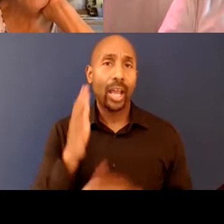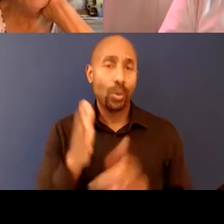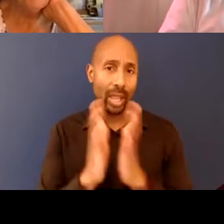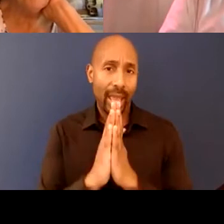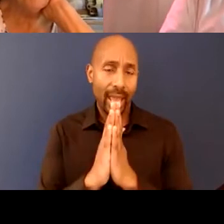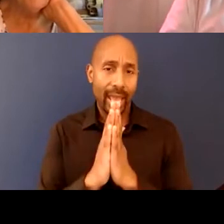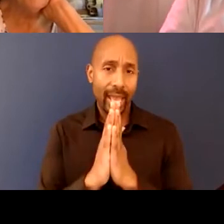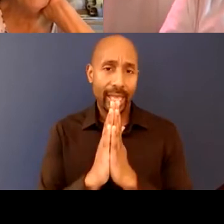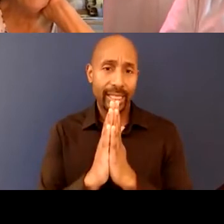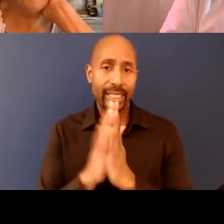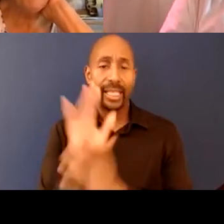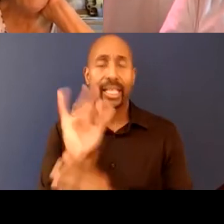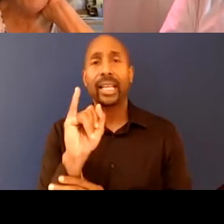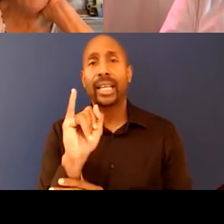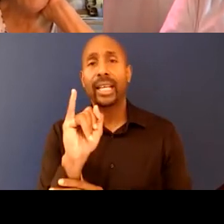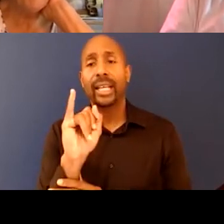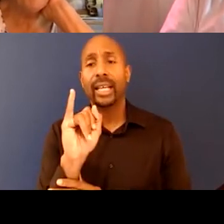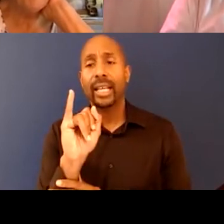if